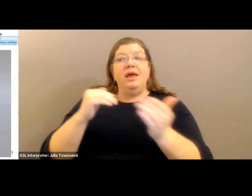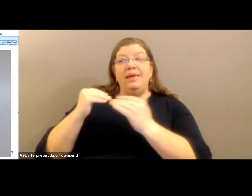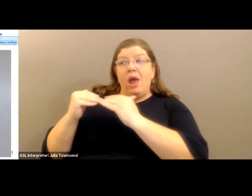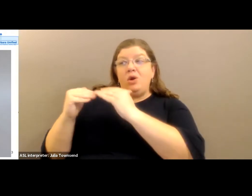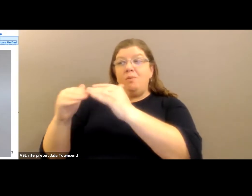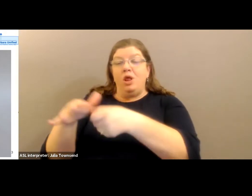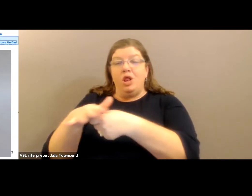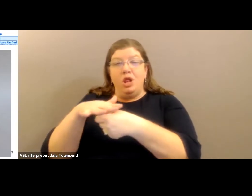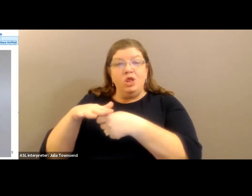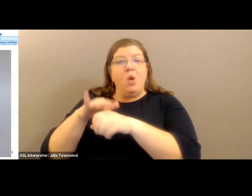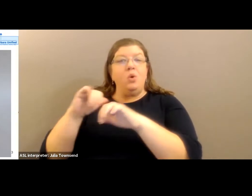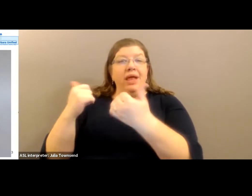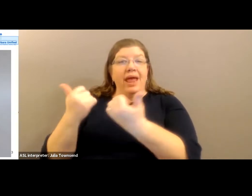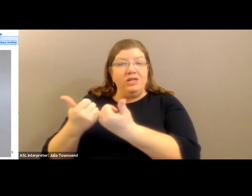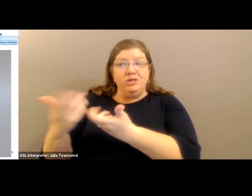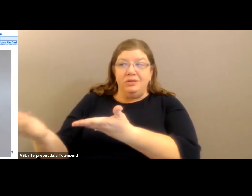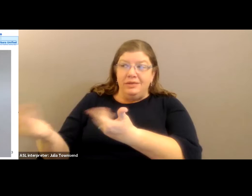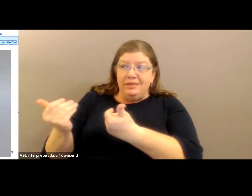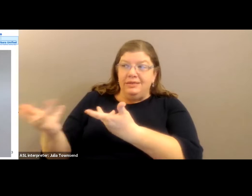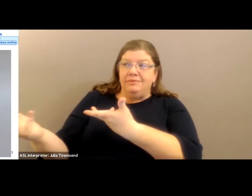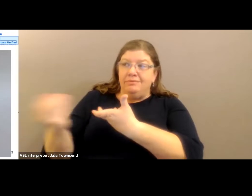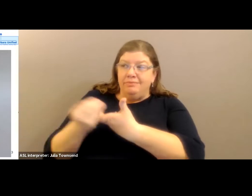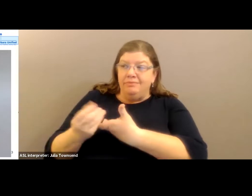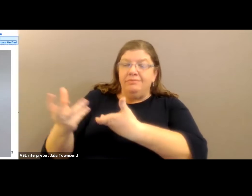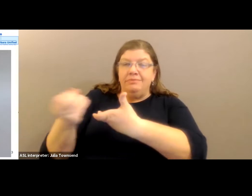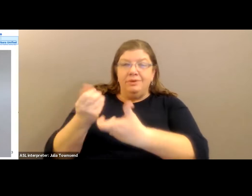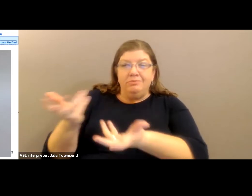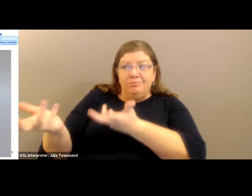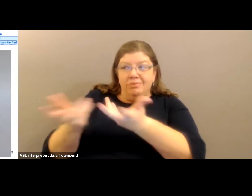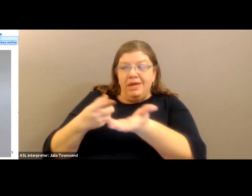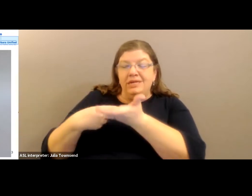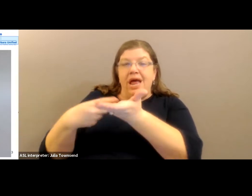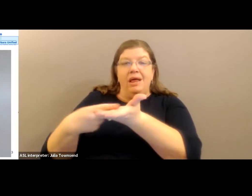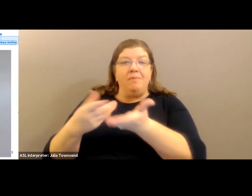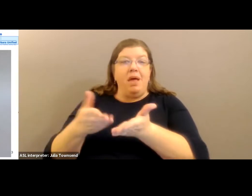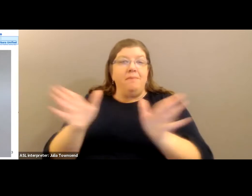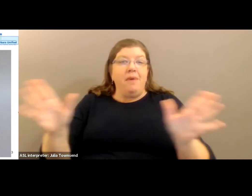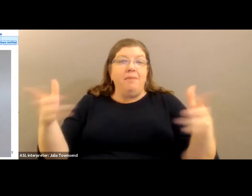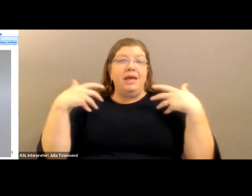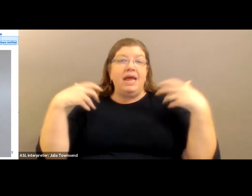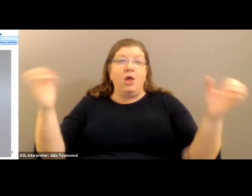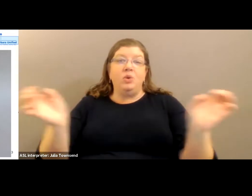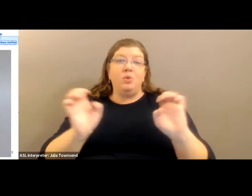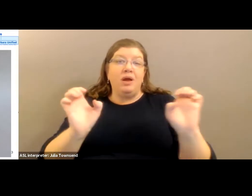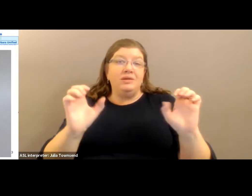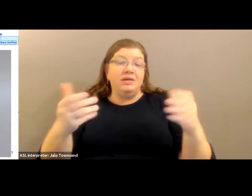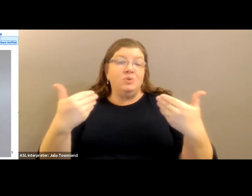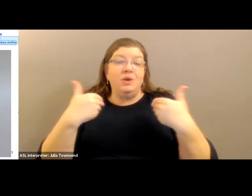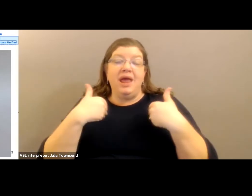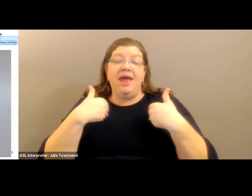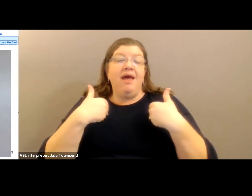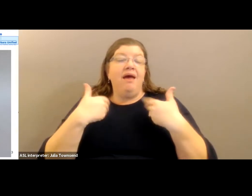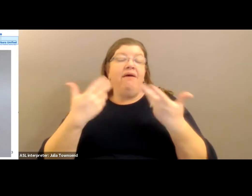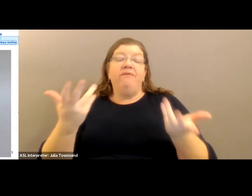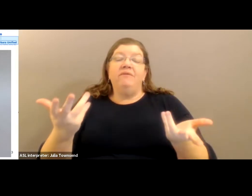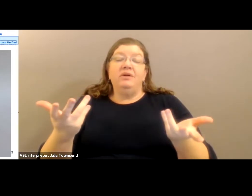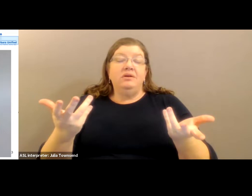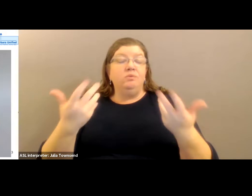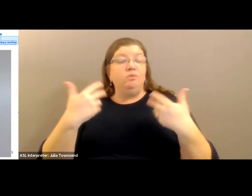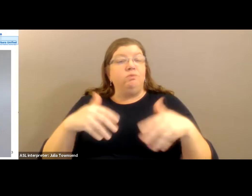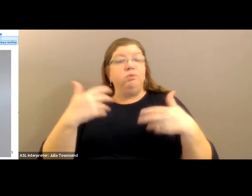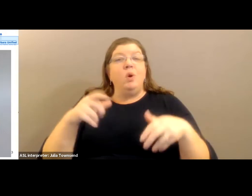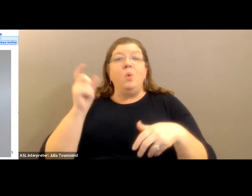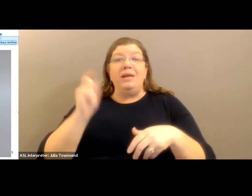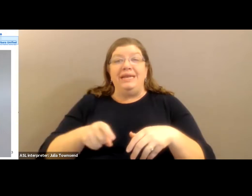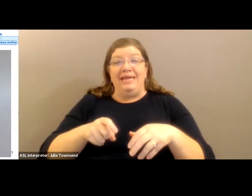local public agencies in dialogue about this public health crisis, because we need the third